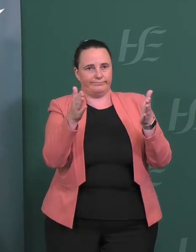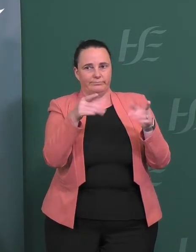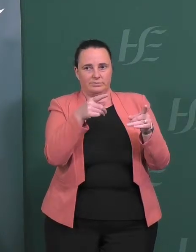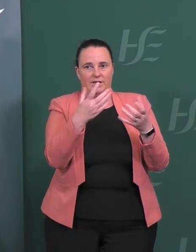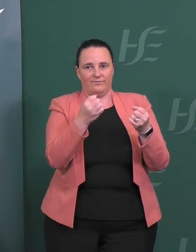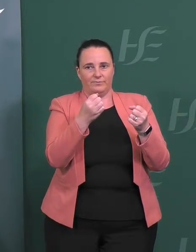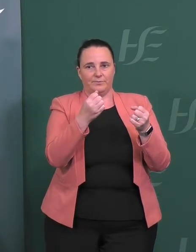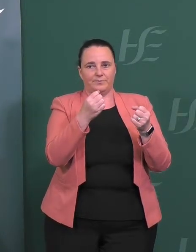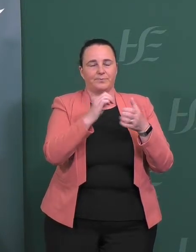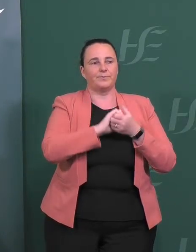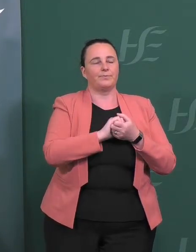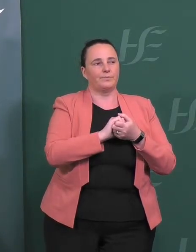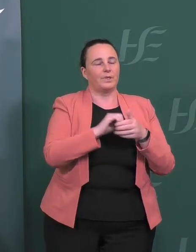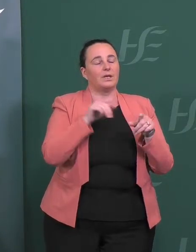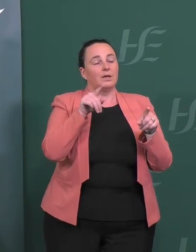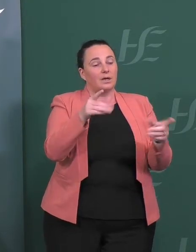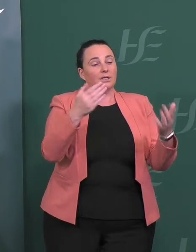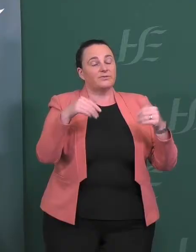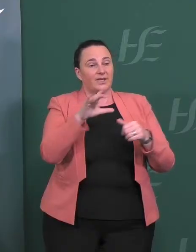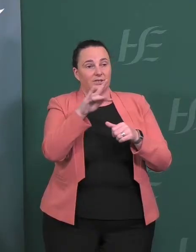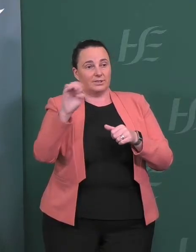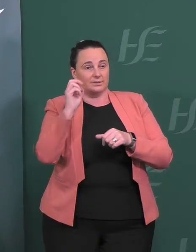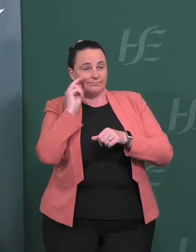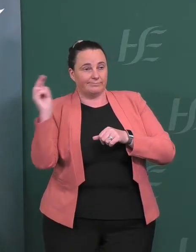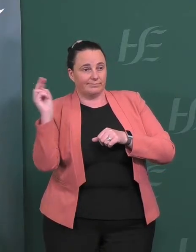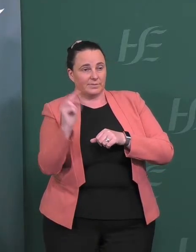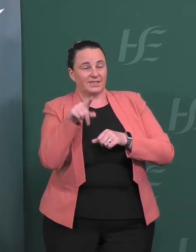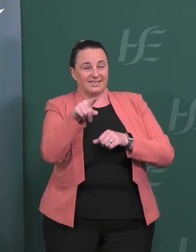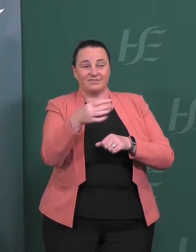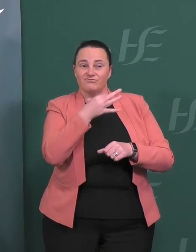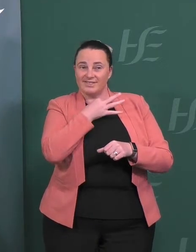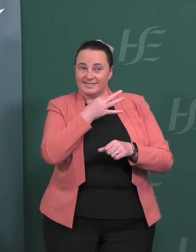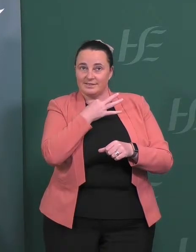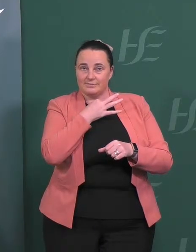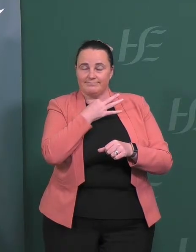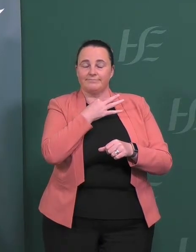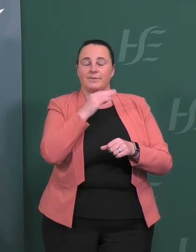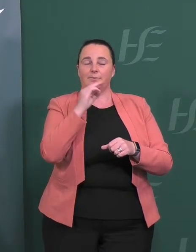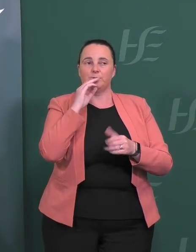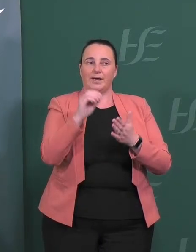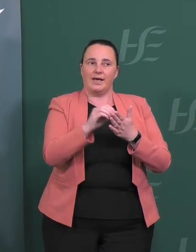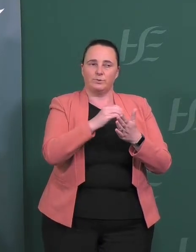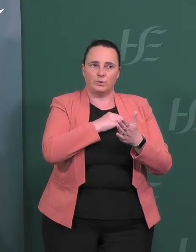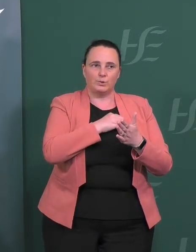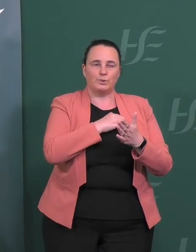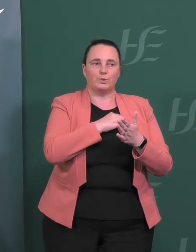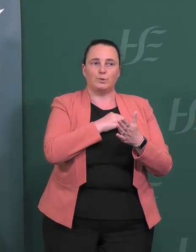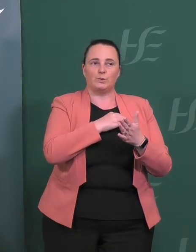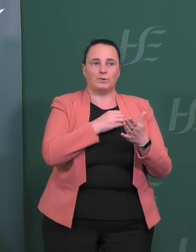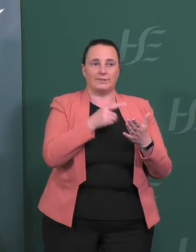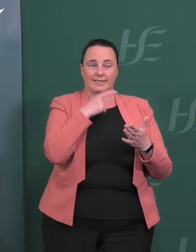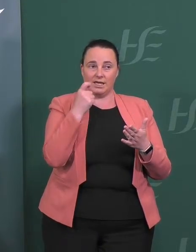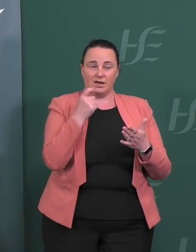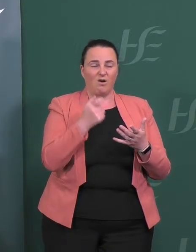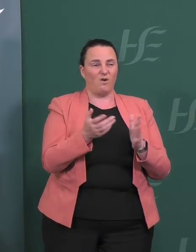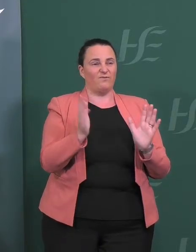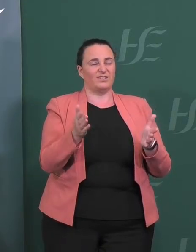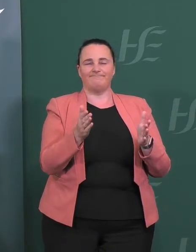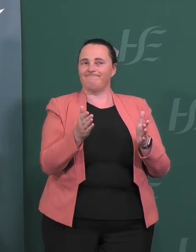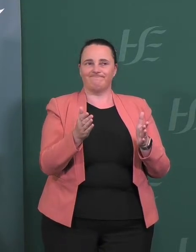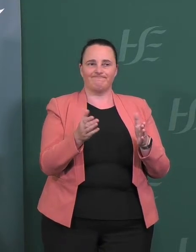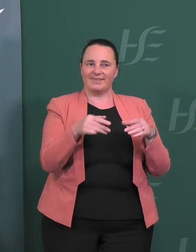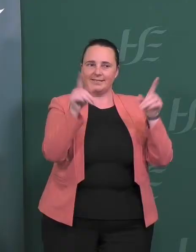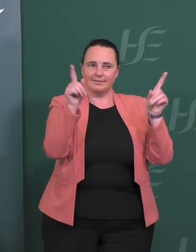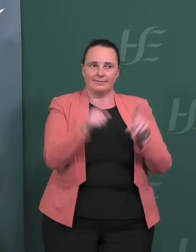And from a HSE perspective, because of the risk that this poses, we again want to stress we're not out of the woods with Delta just